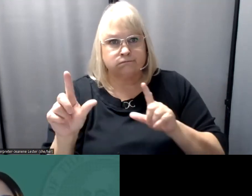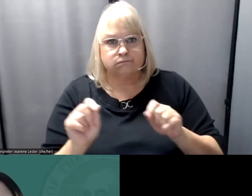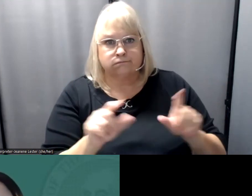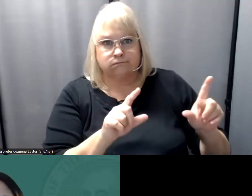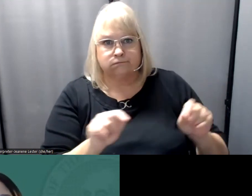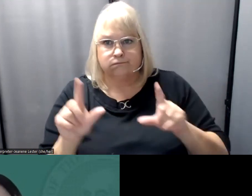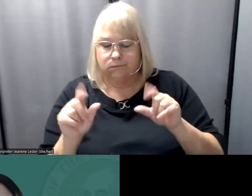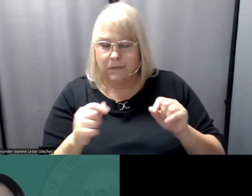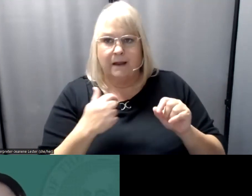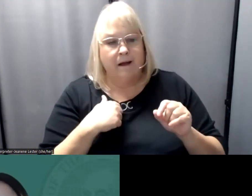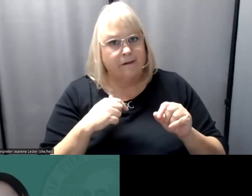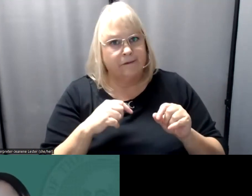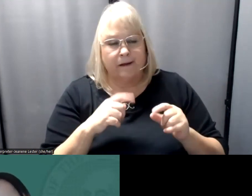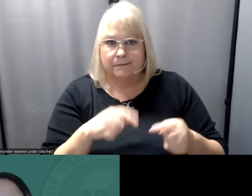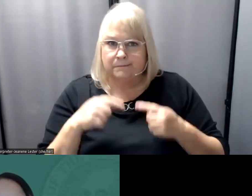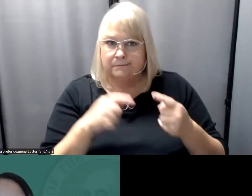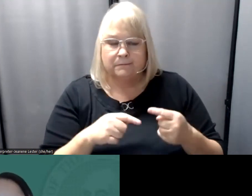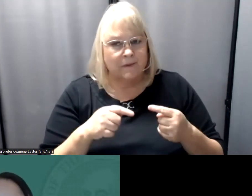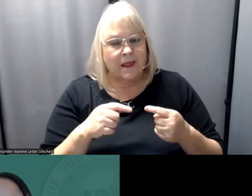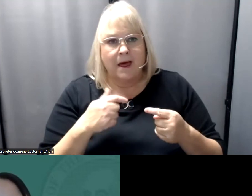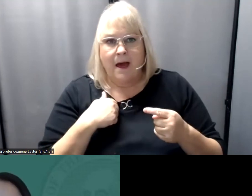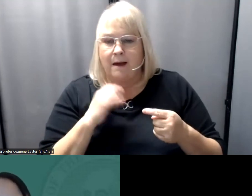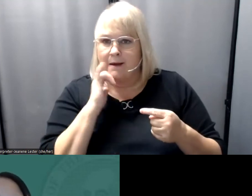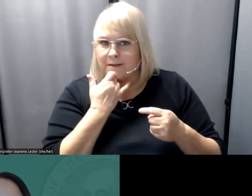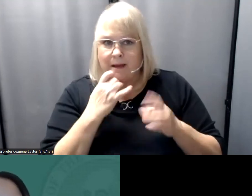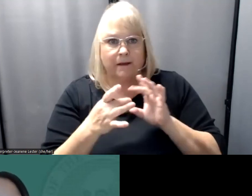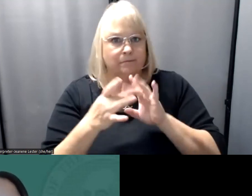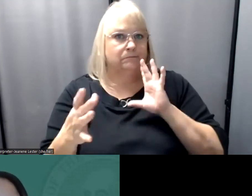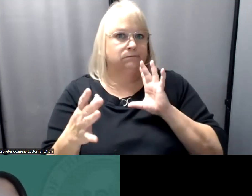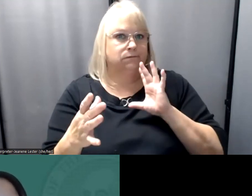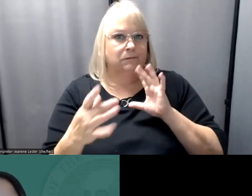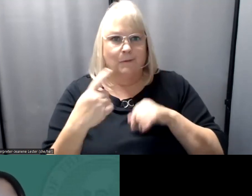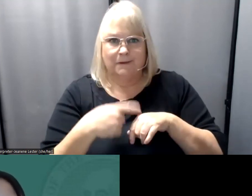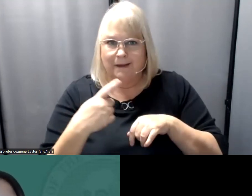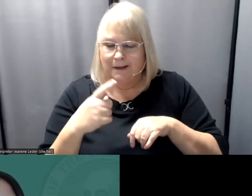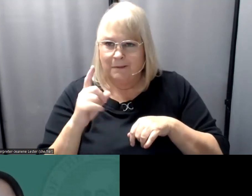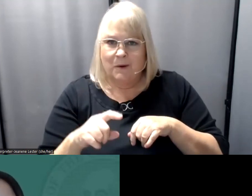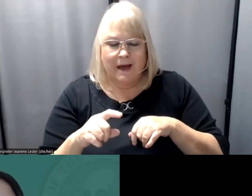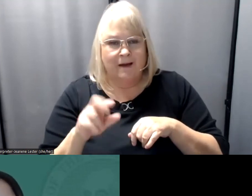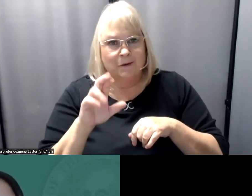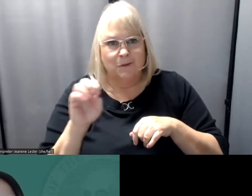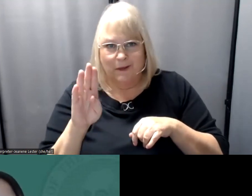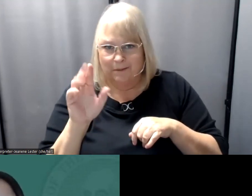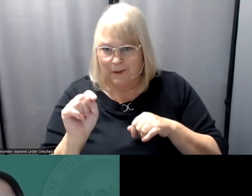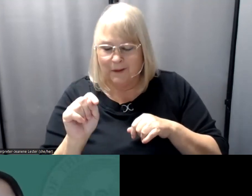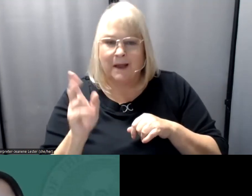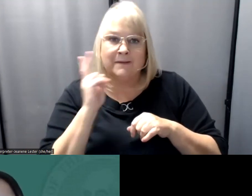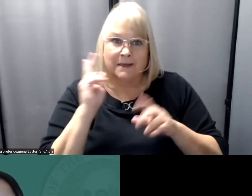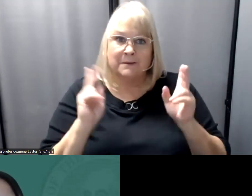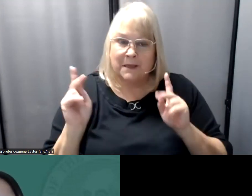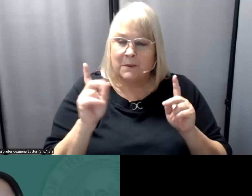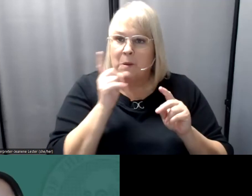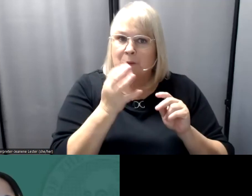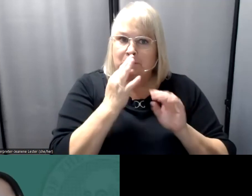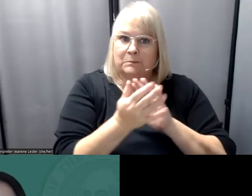the whole team off. So then we have to reboot. I have seen people on my own team artfully